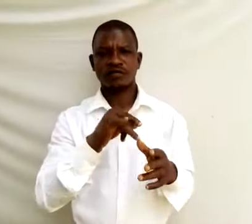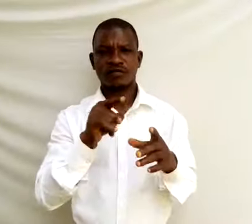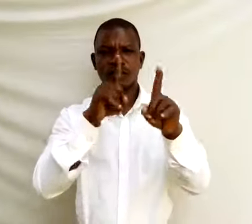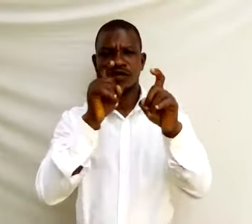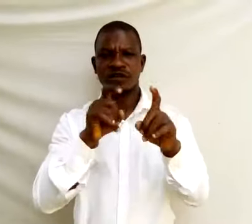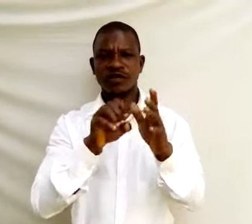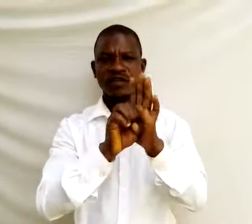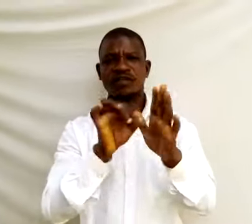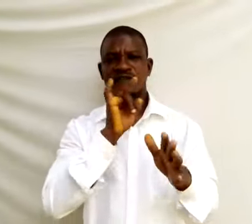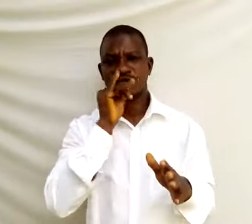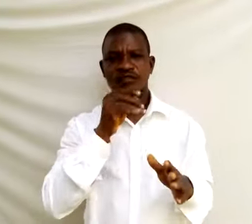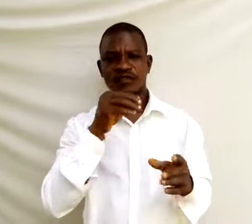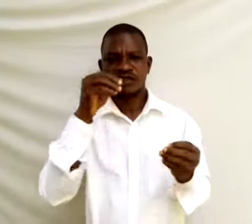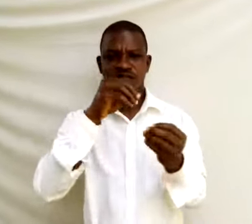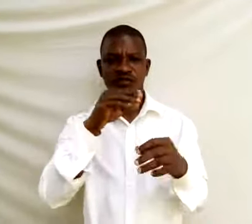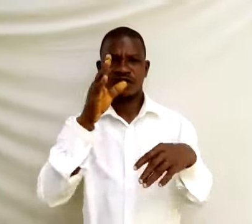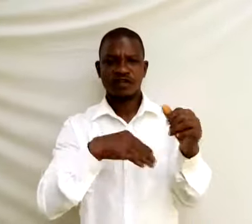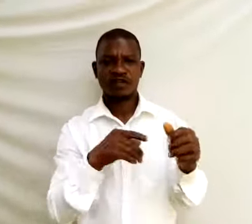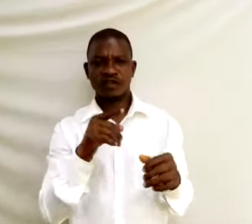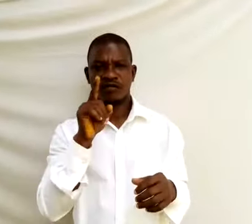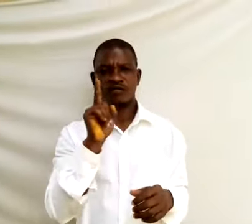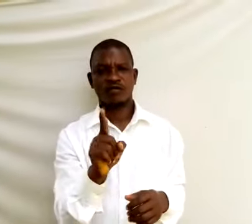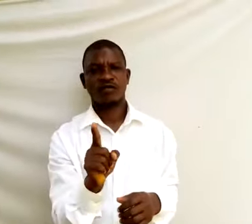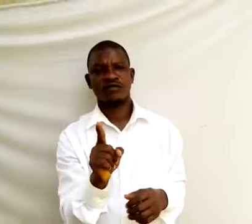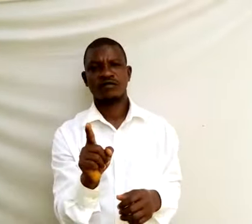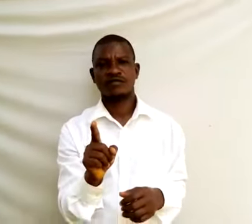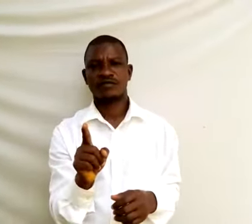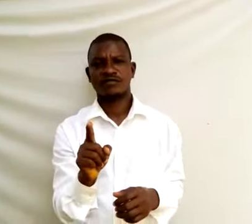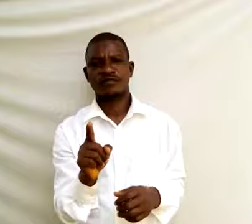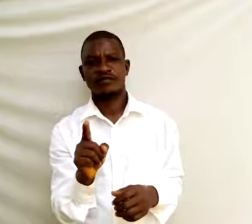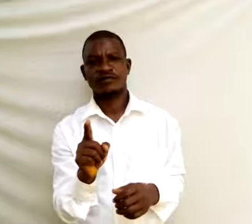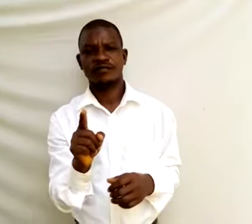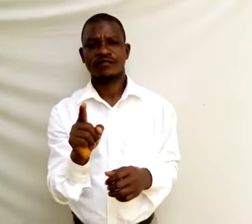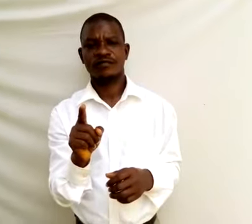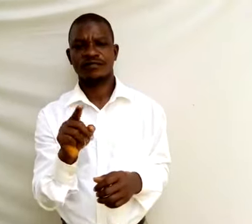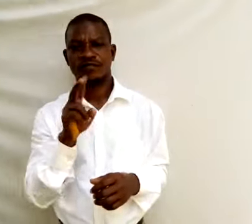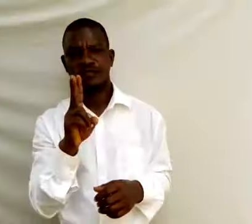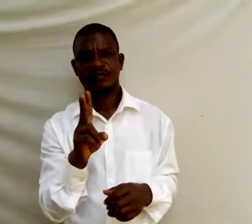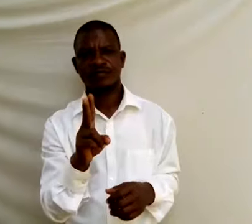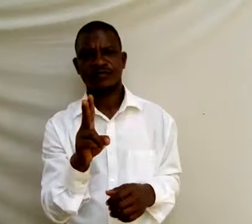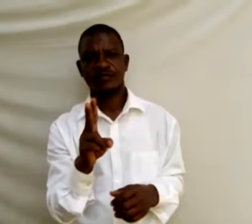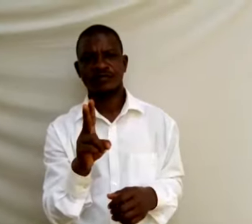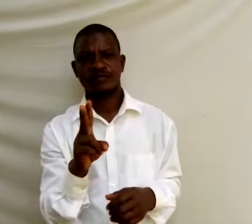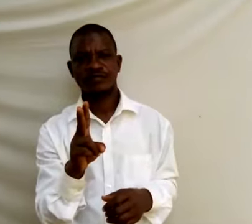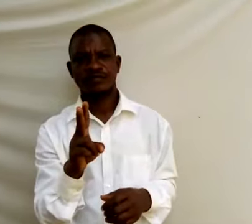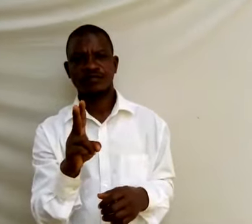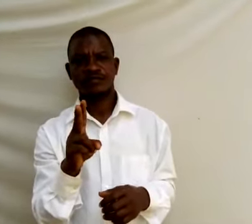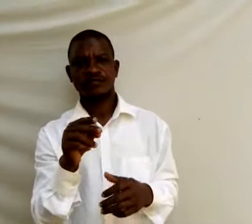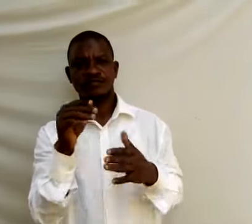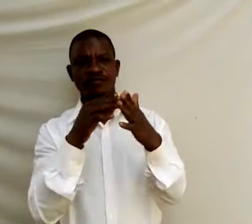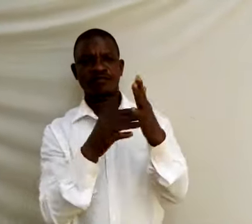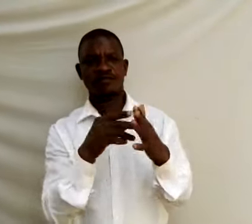example is more than one. 2. Mention two